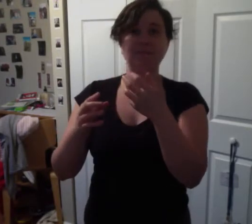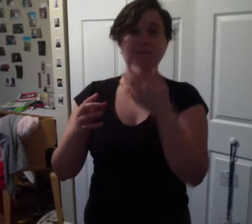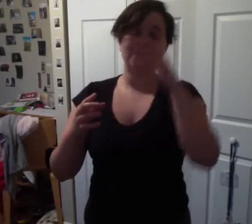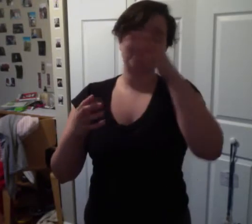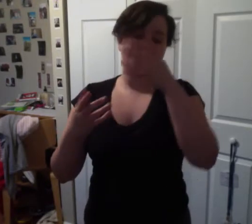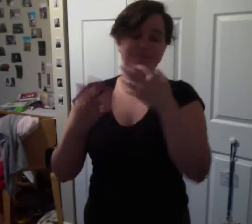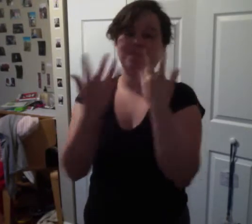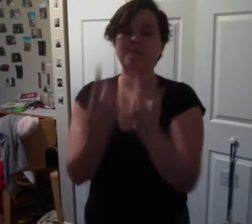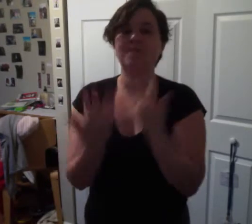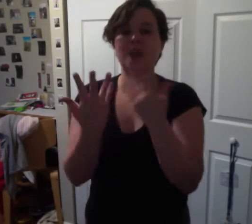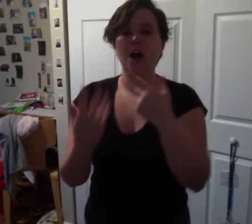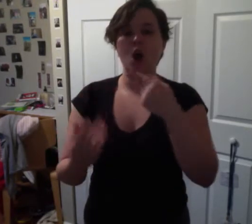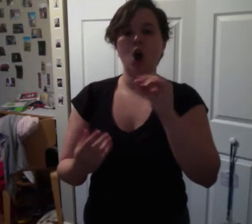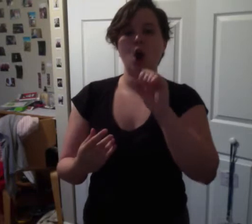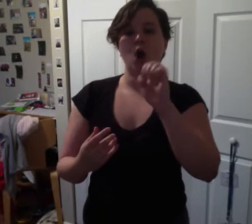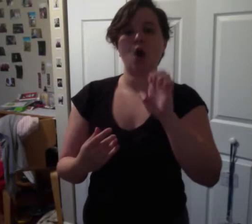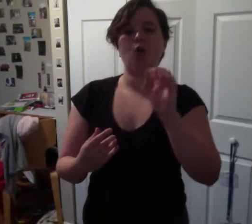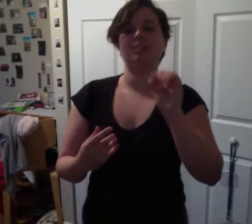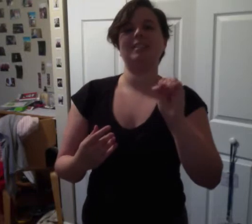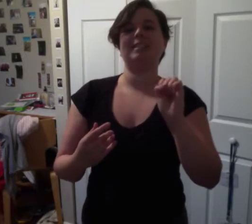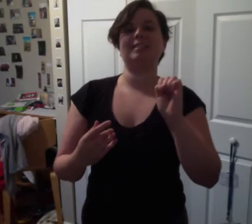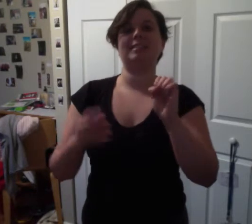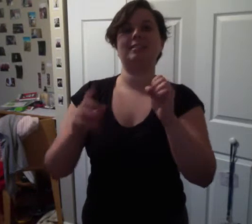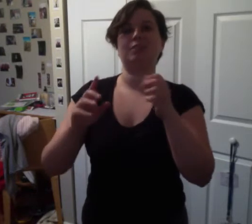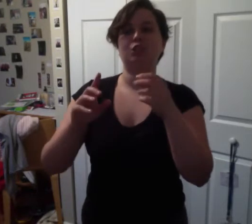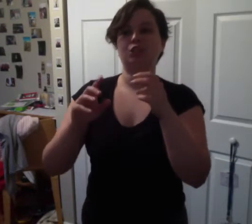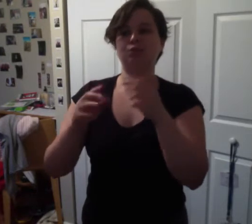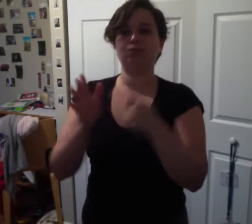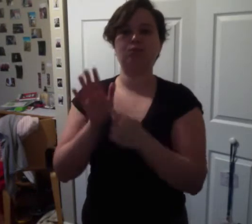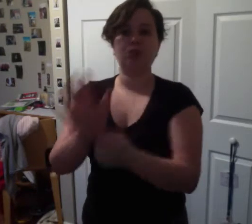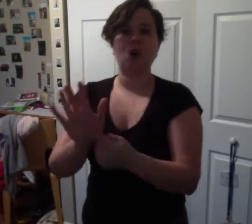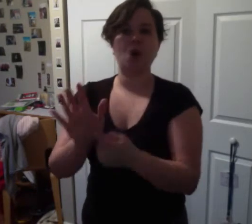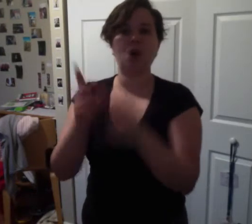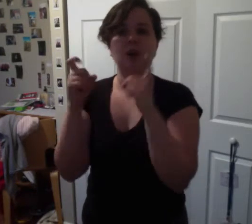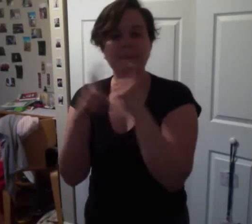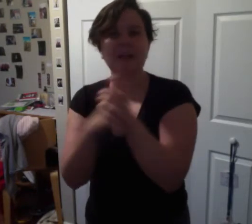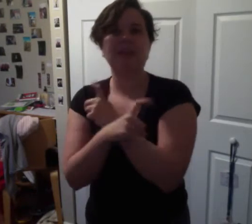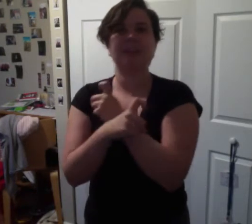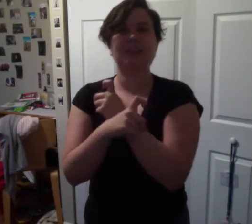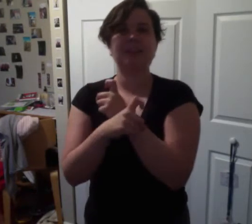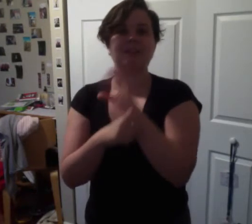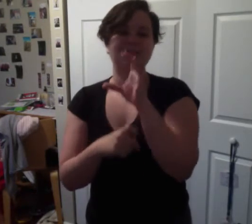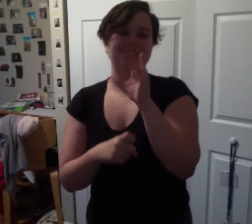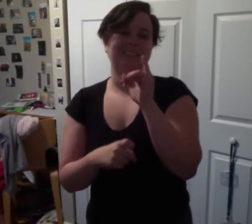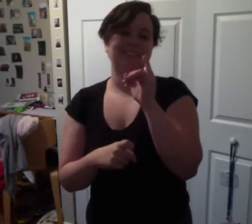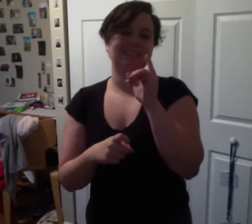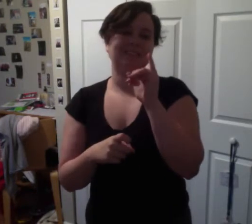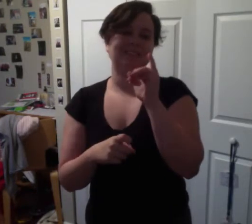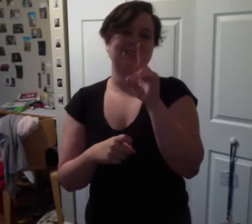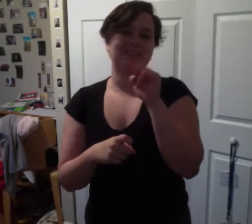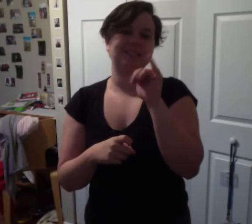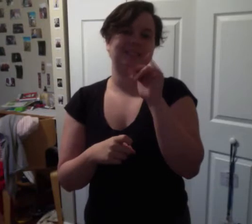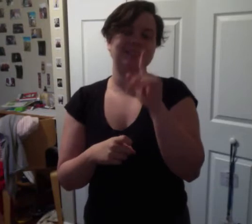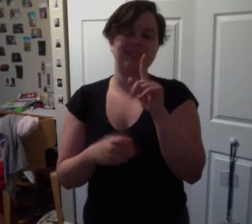a moment of civil rights in the 60s? Is it possible to talk about my father and I doing